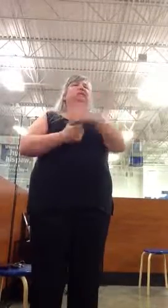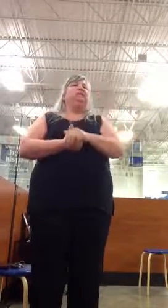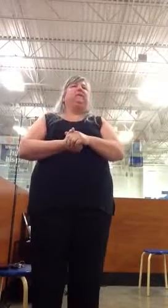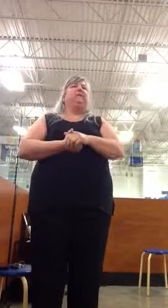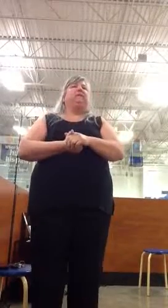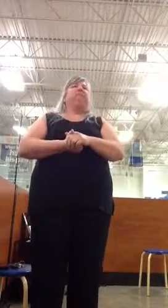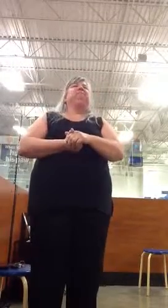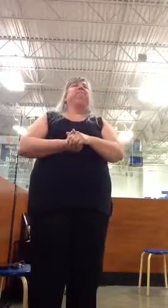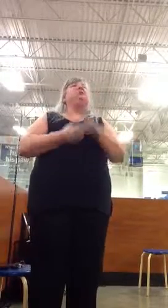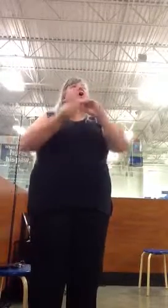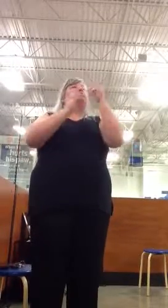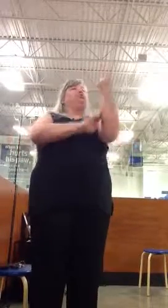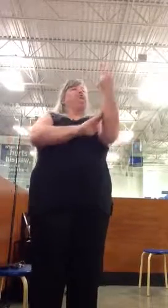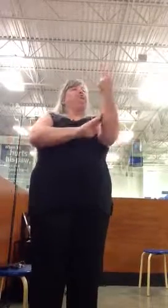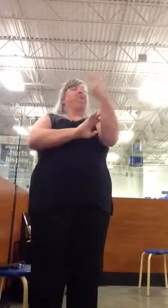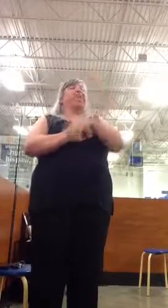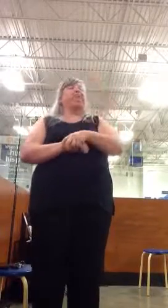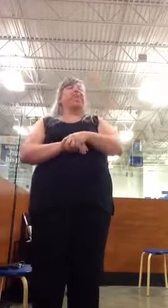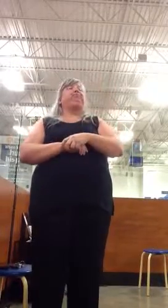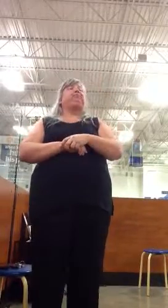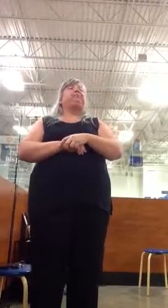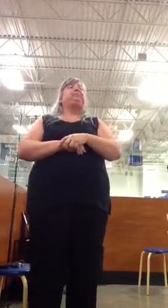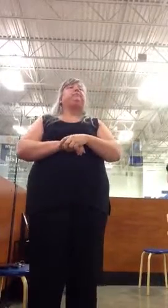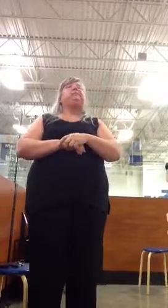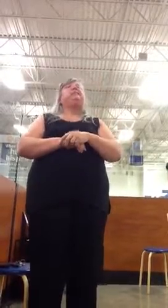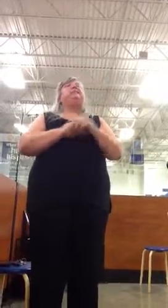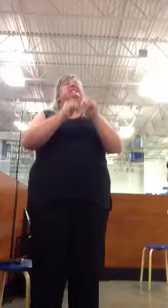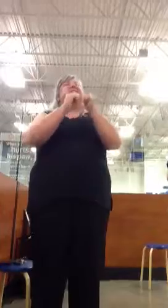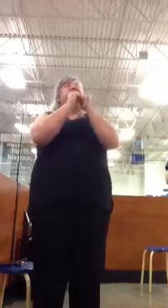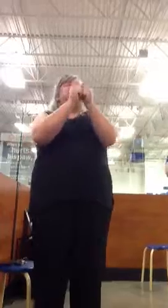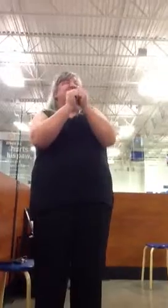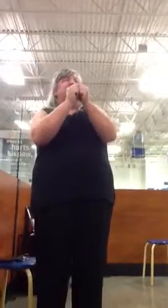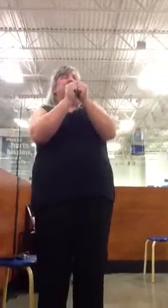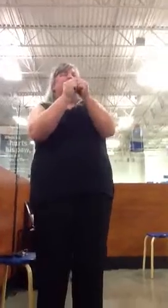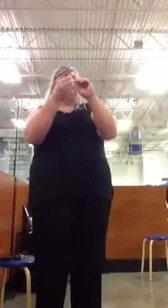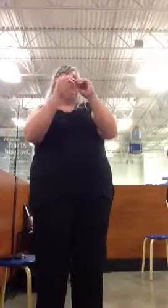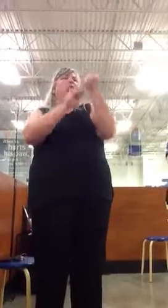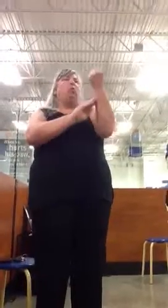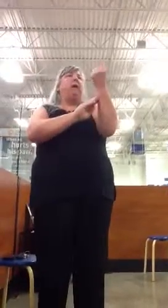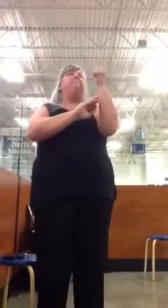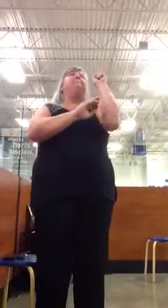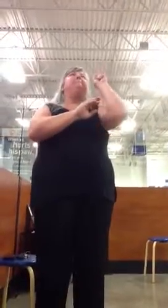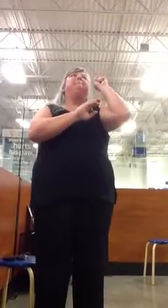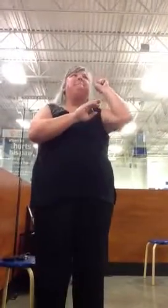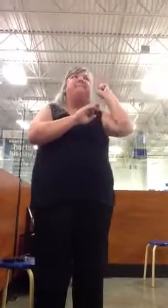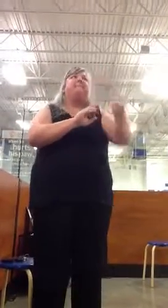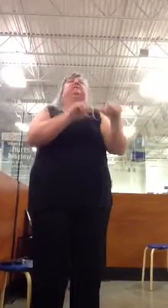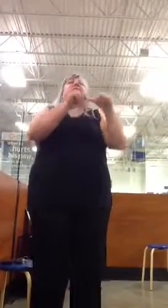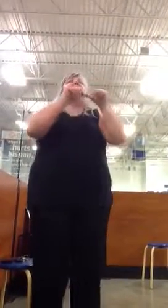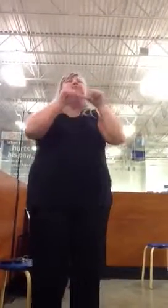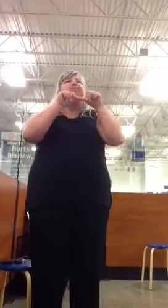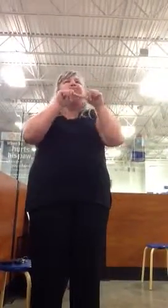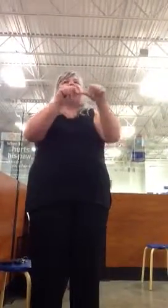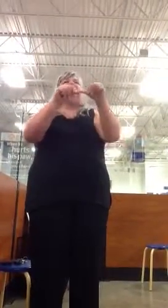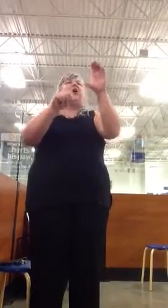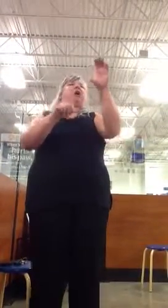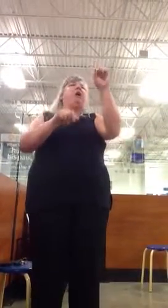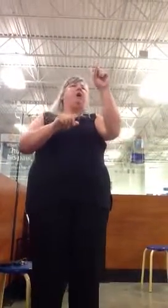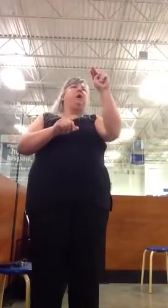Alright, so number 2. This goes along with number 1. You got to be consistent. Okay? You have to use the same